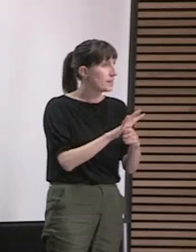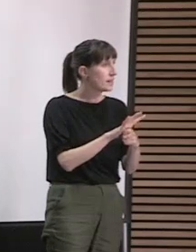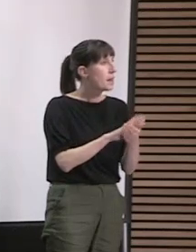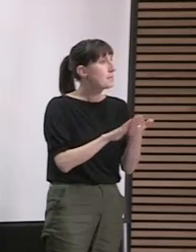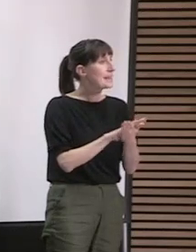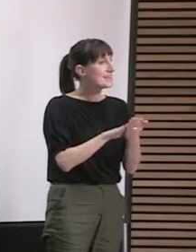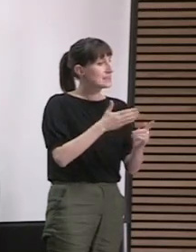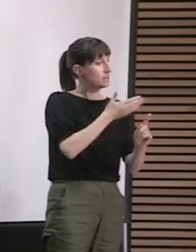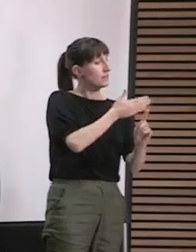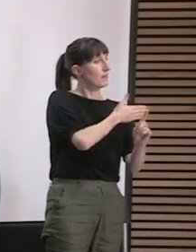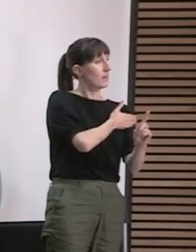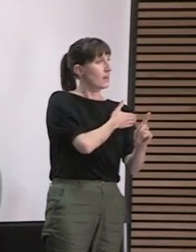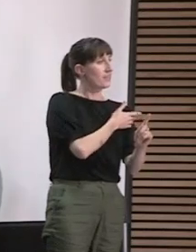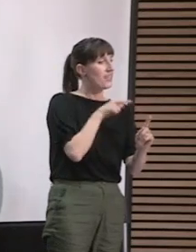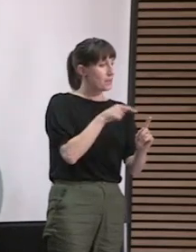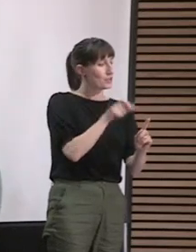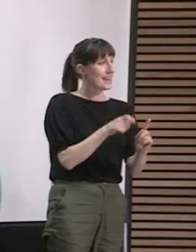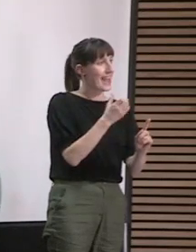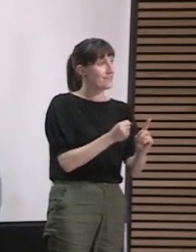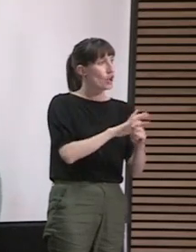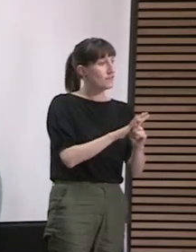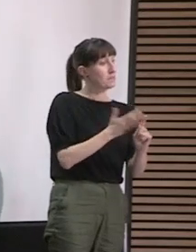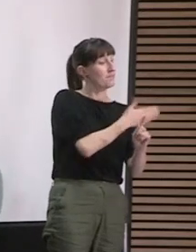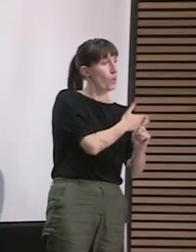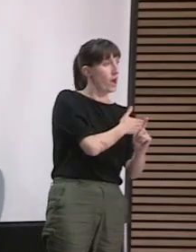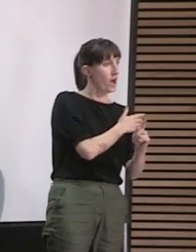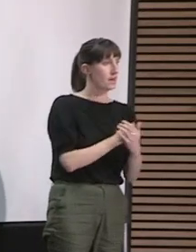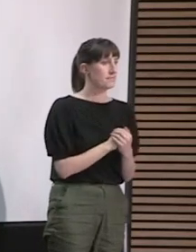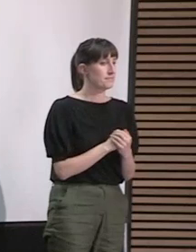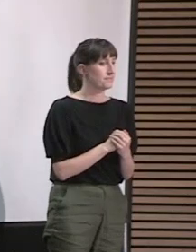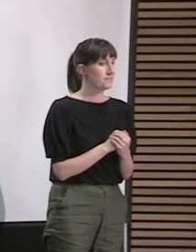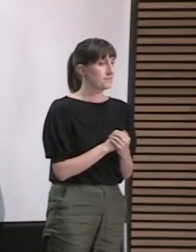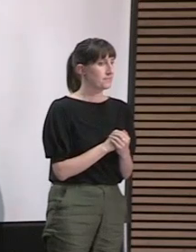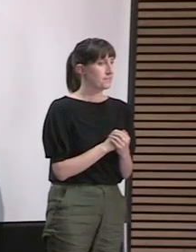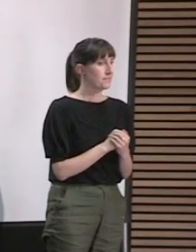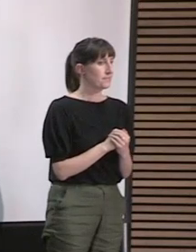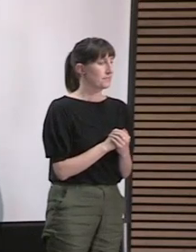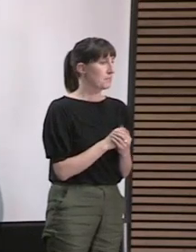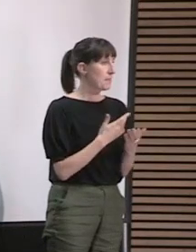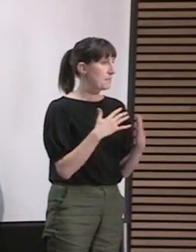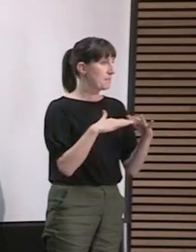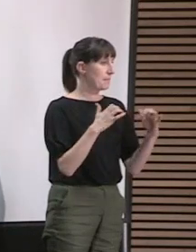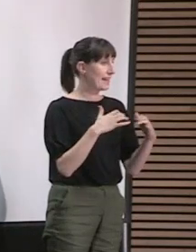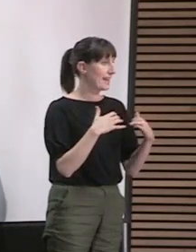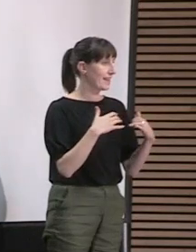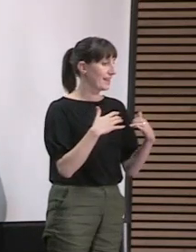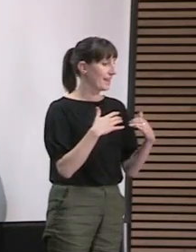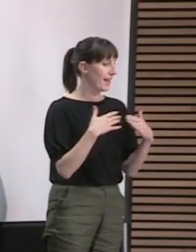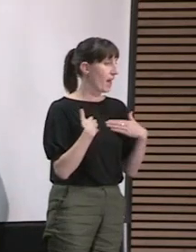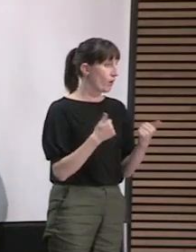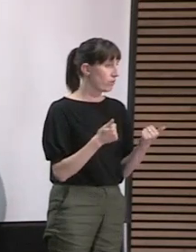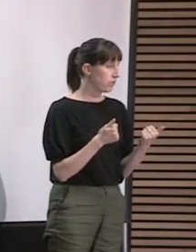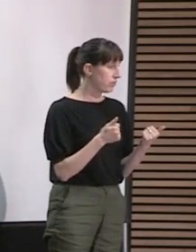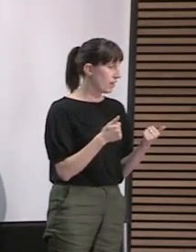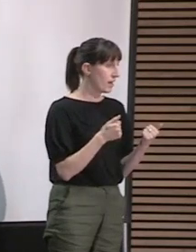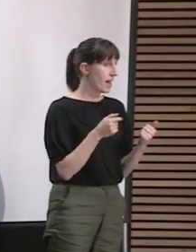for a few days, and that's why we're particularly concerned about that case. But we've had no trouble identifying, or the public health units had no trouble identifying household